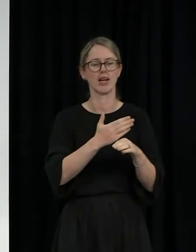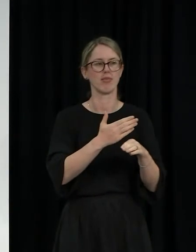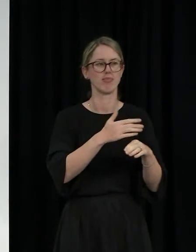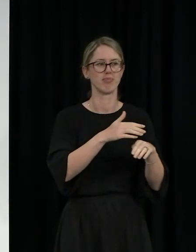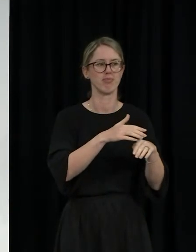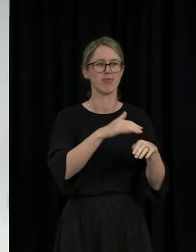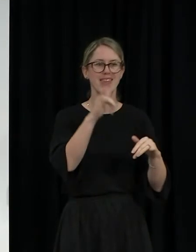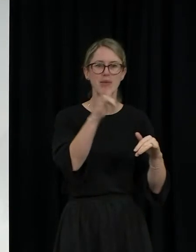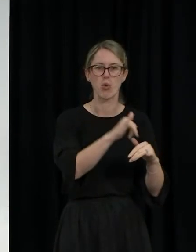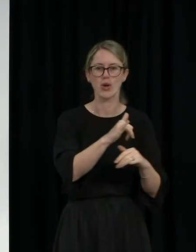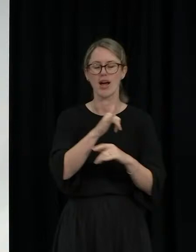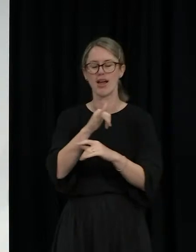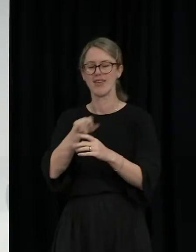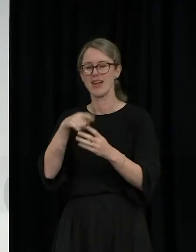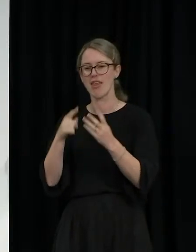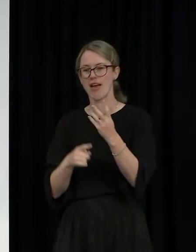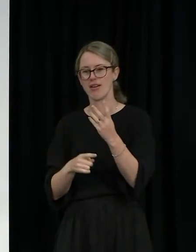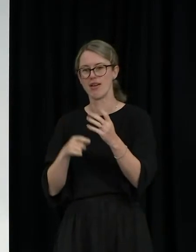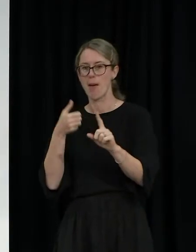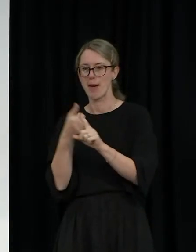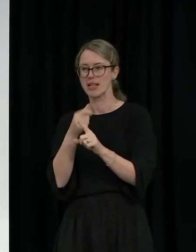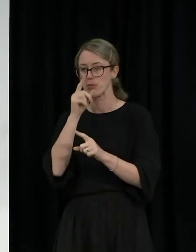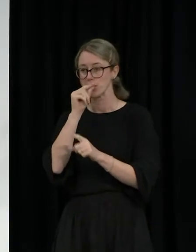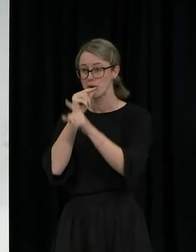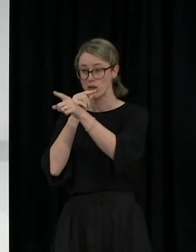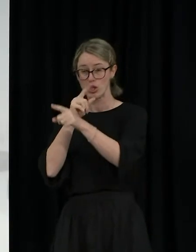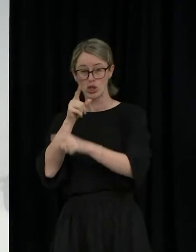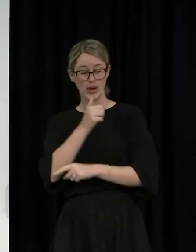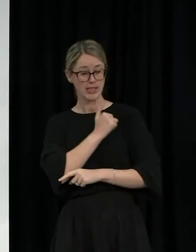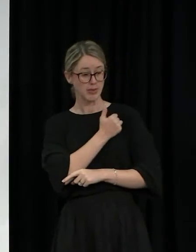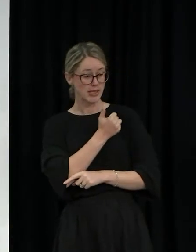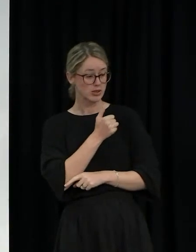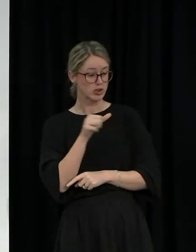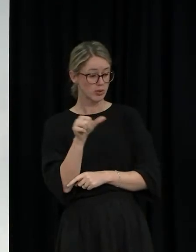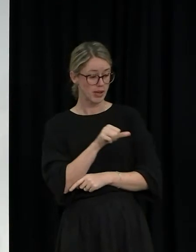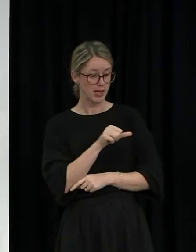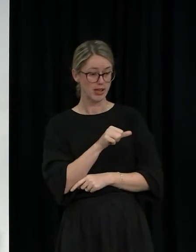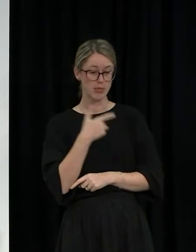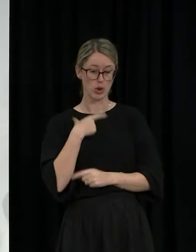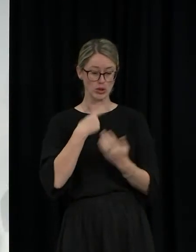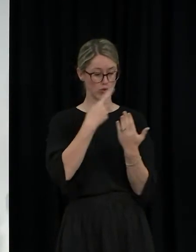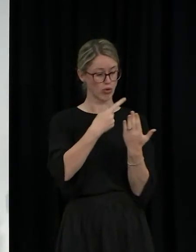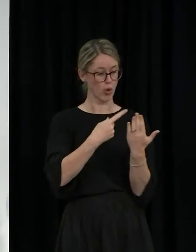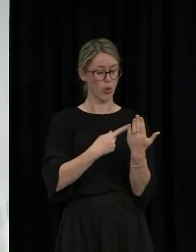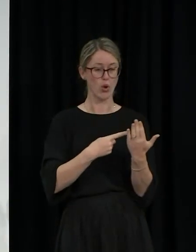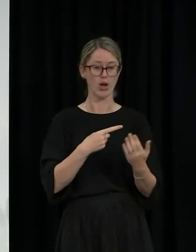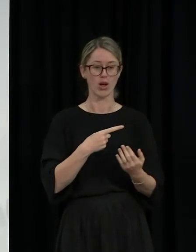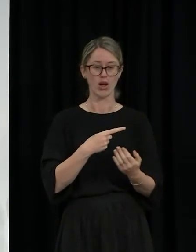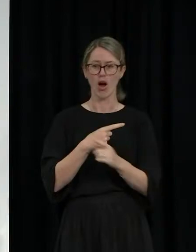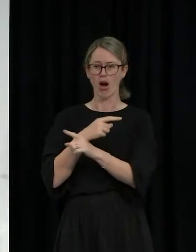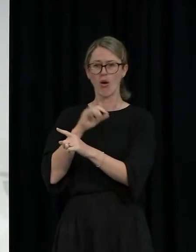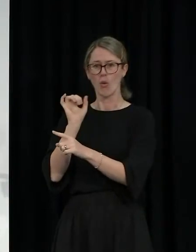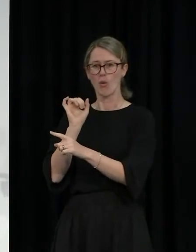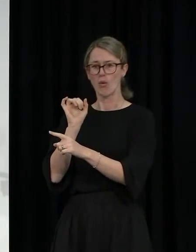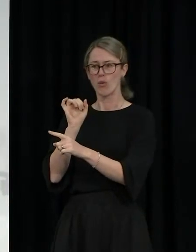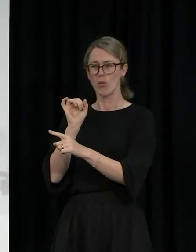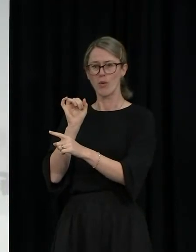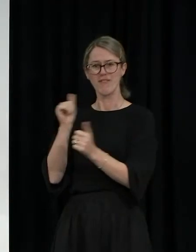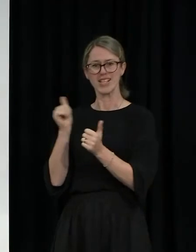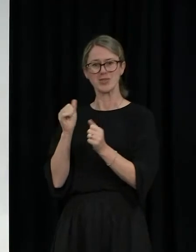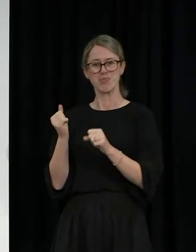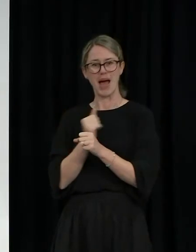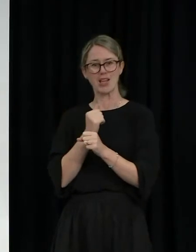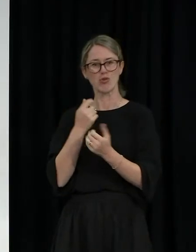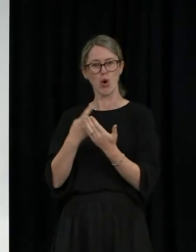there are consequences beyond that, but I'd need to get you further advice on that. The expectation, though, surely would be that given the rule that they I was going to say, we've